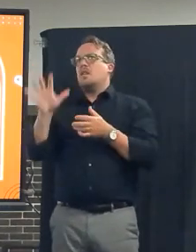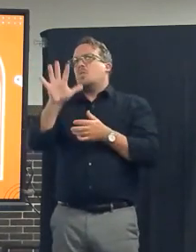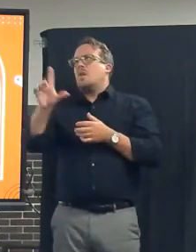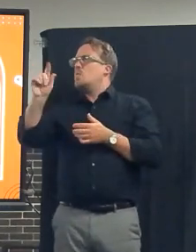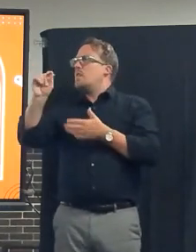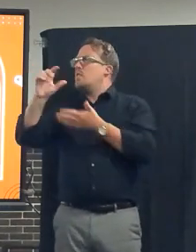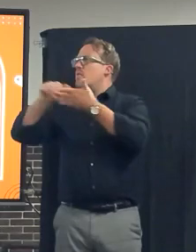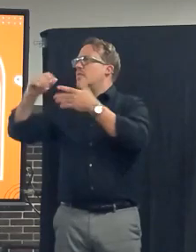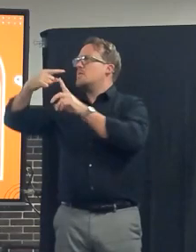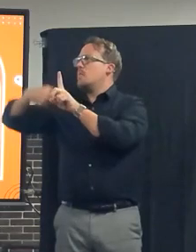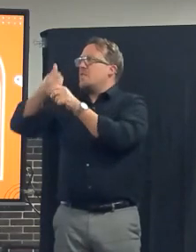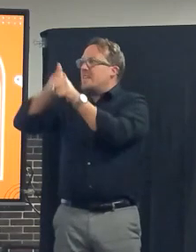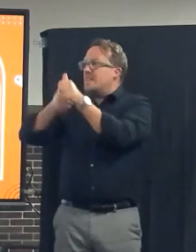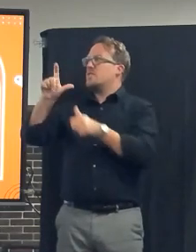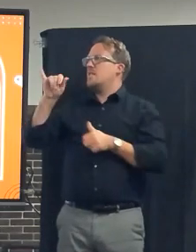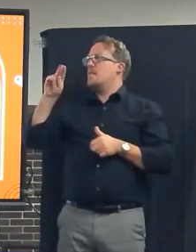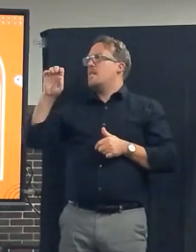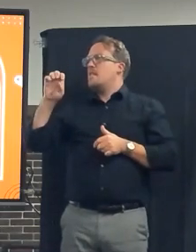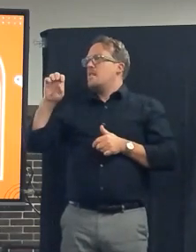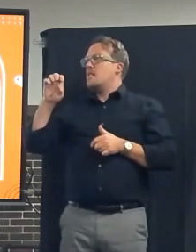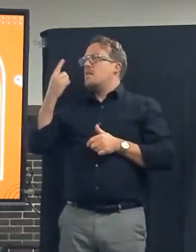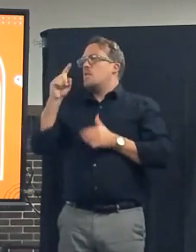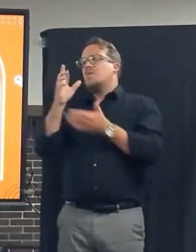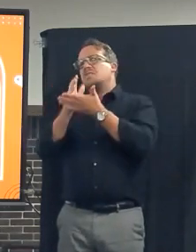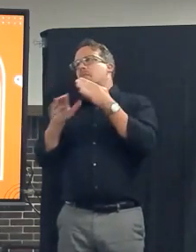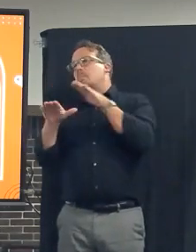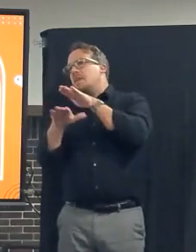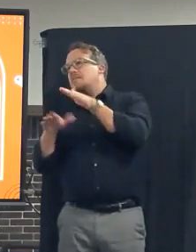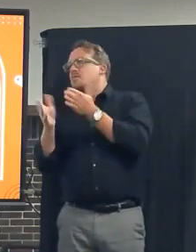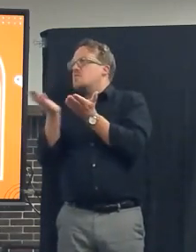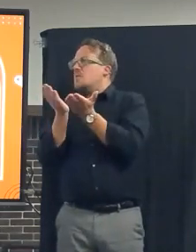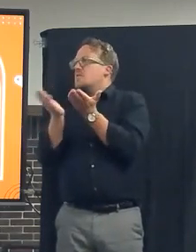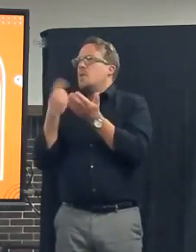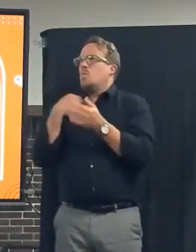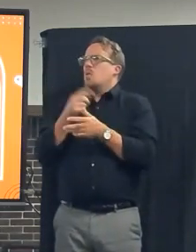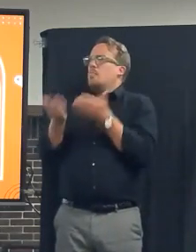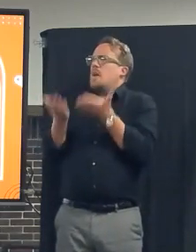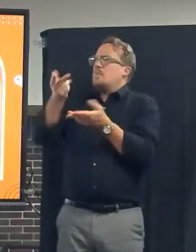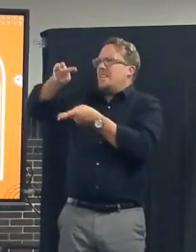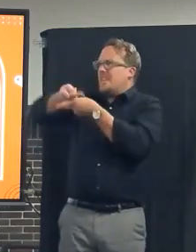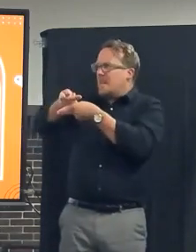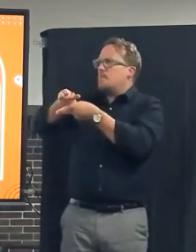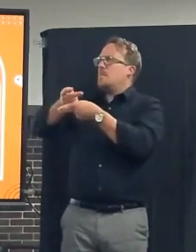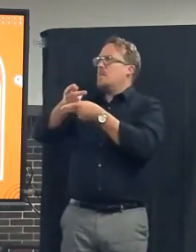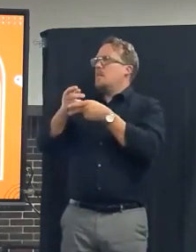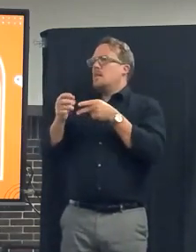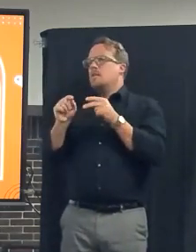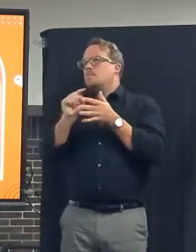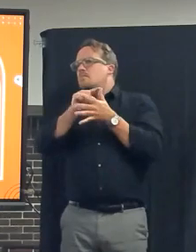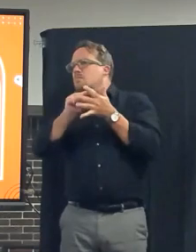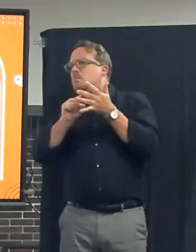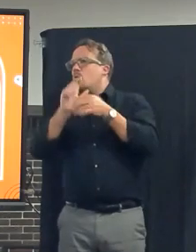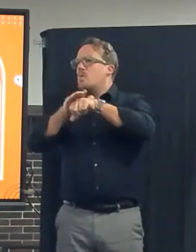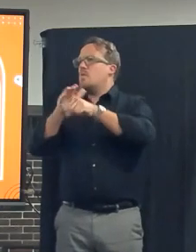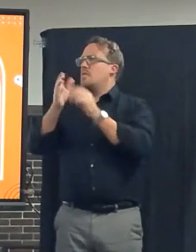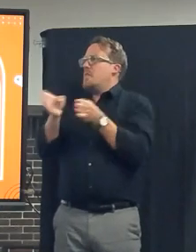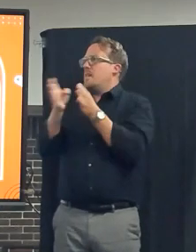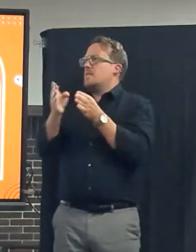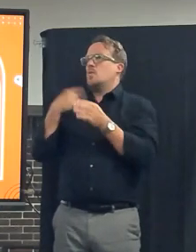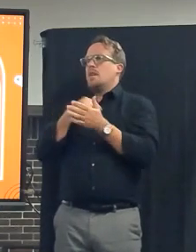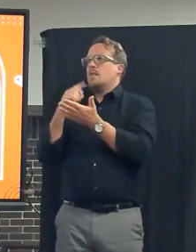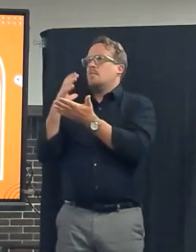$20 a month for some of the more basic services. So we're going to probably keep those on the plan now so that we can utilize